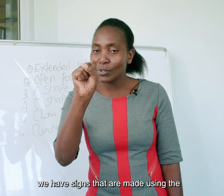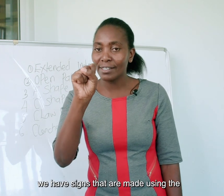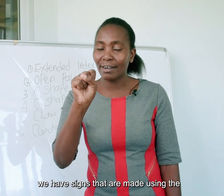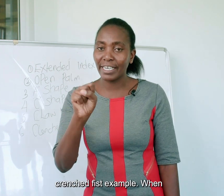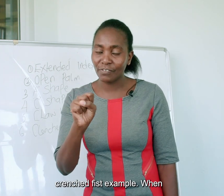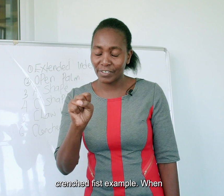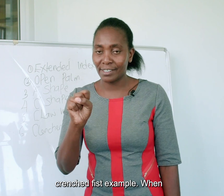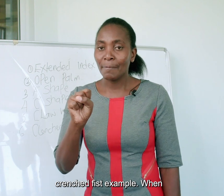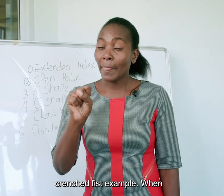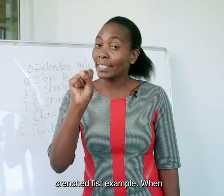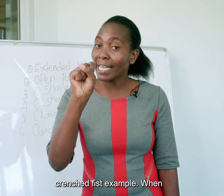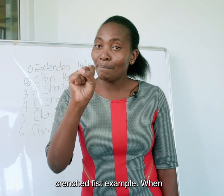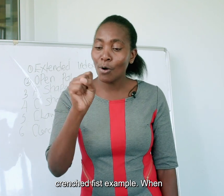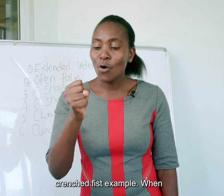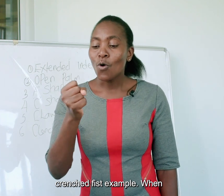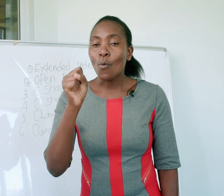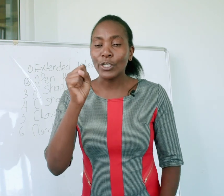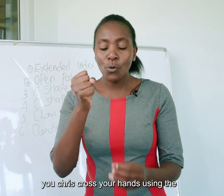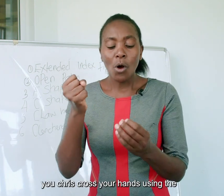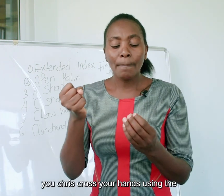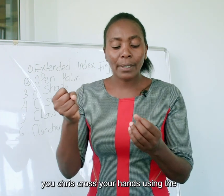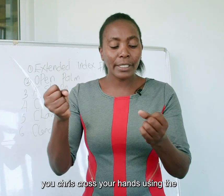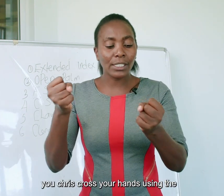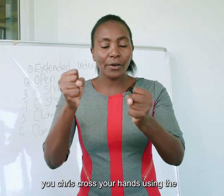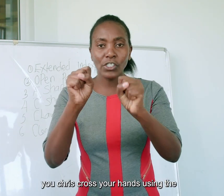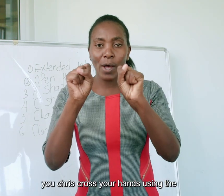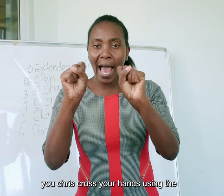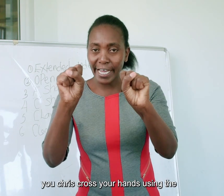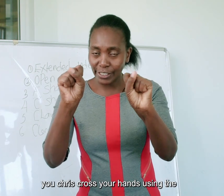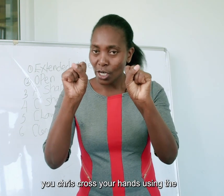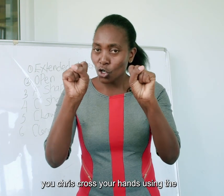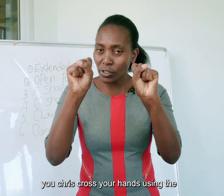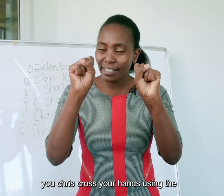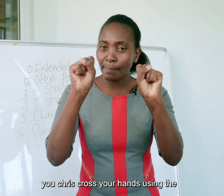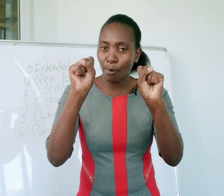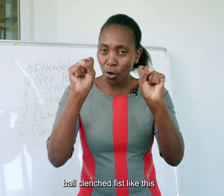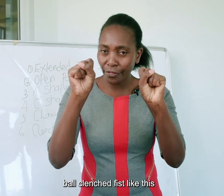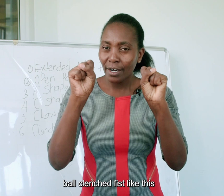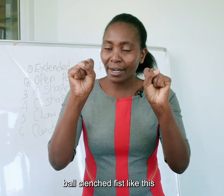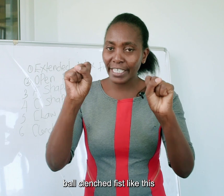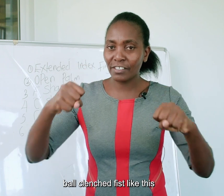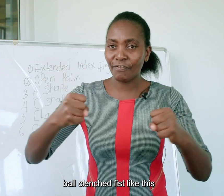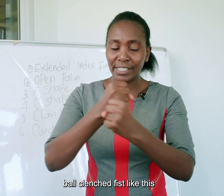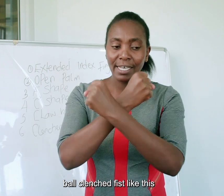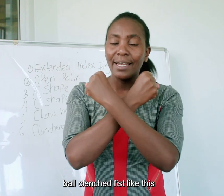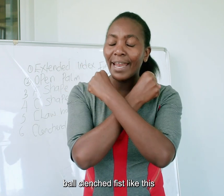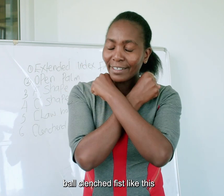using the clenched fist. Example, when you crisscross your hands using the ball clenched fist like